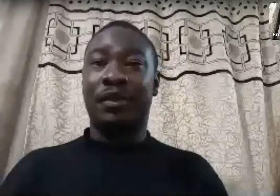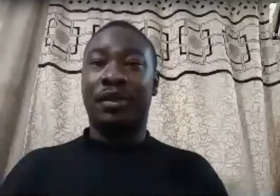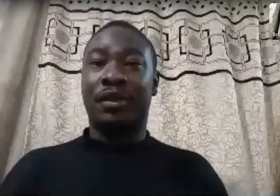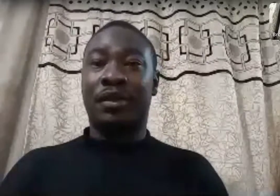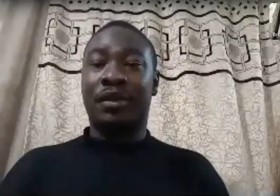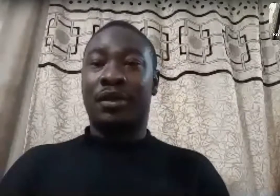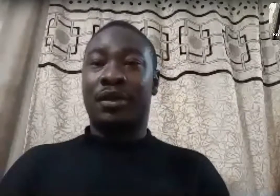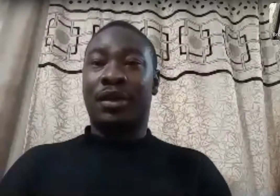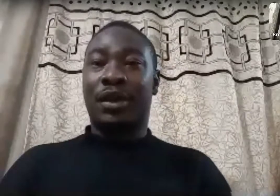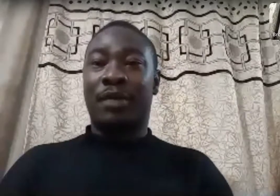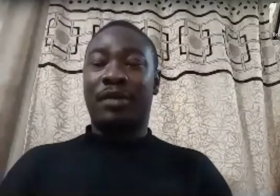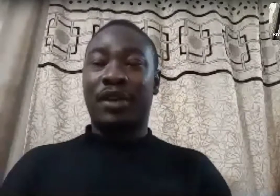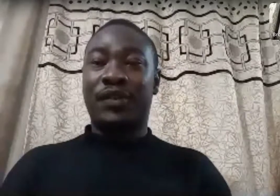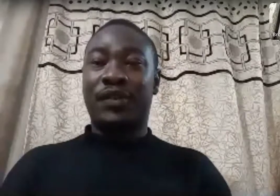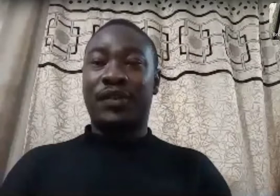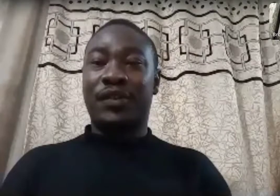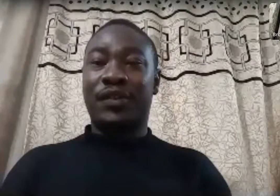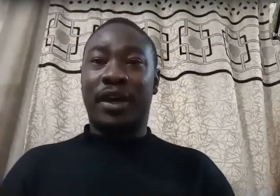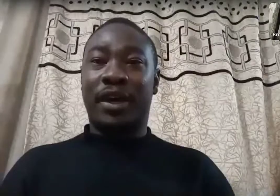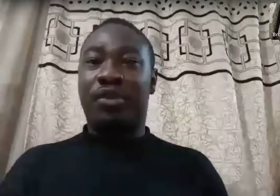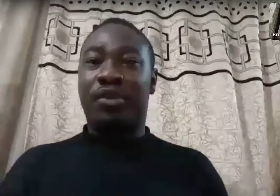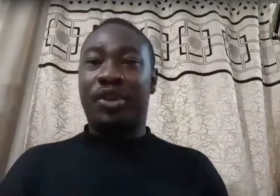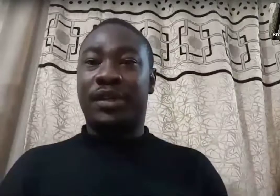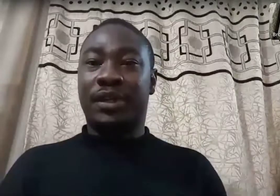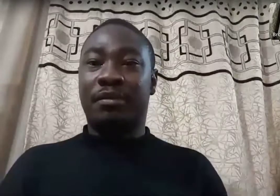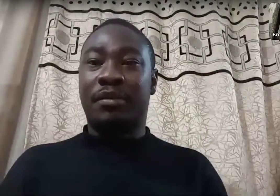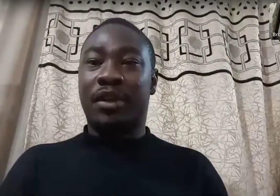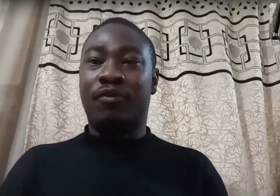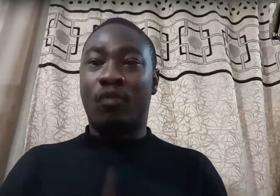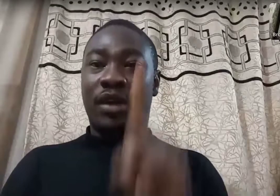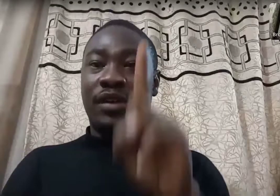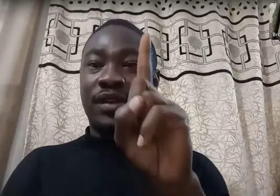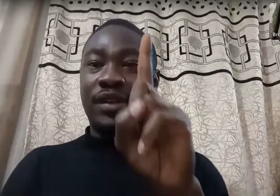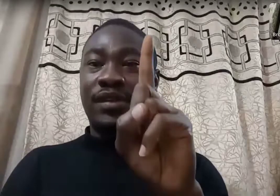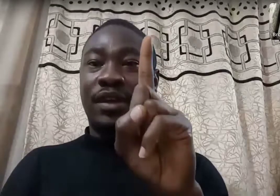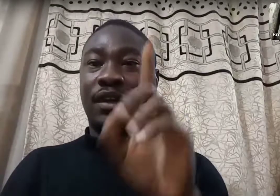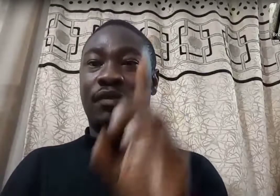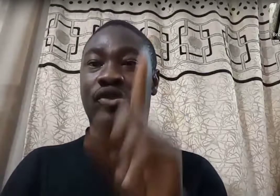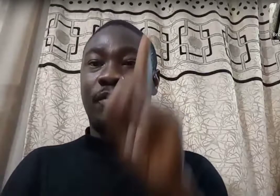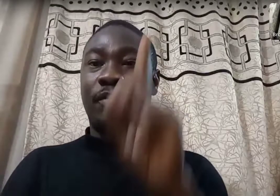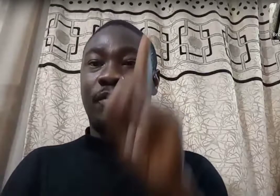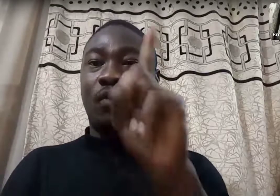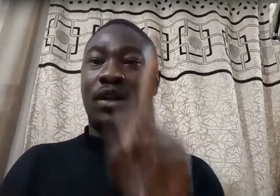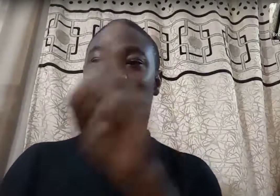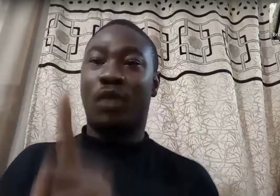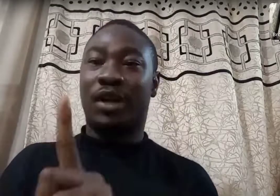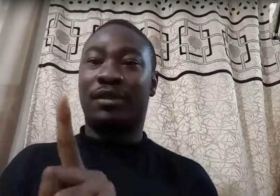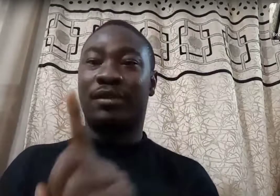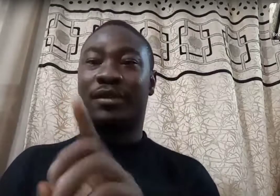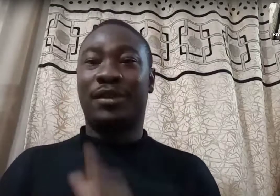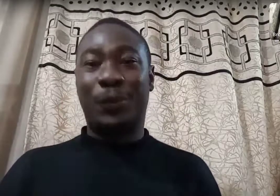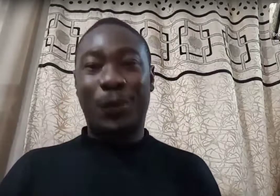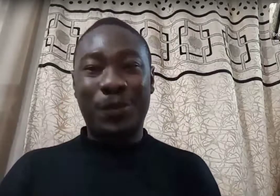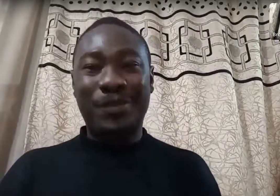I believe some of you might have the opinion that if 1 is this, then 11 should be 1 and 1. No, that's not